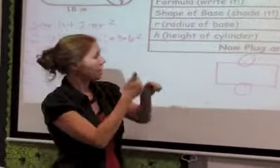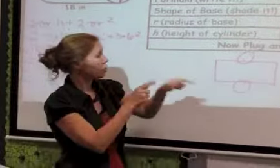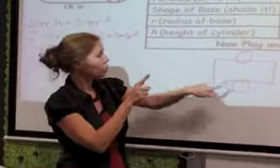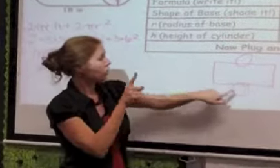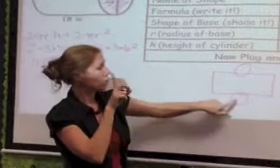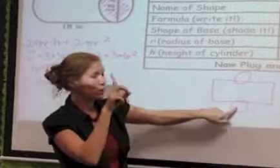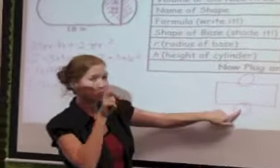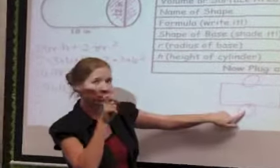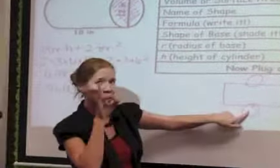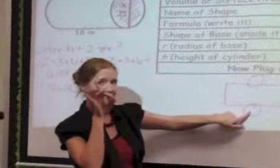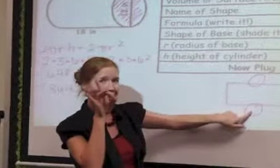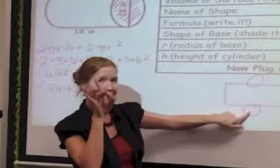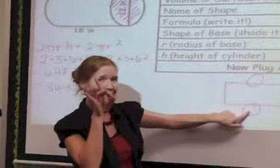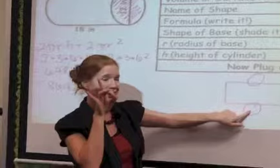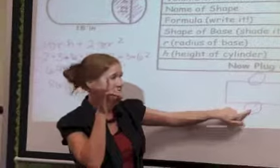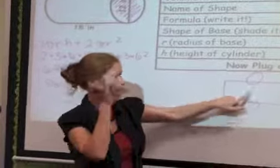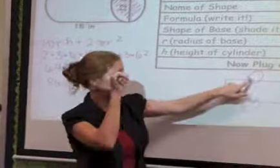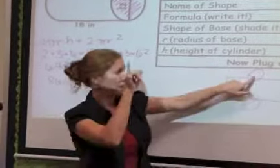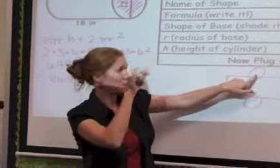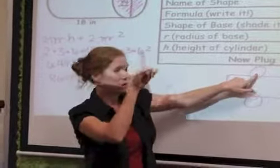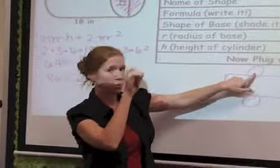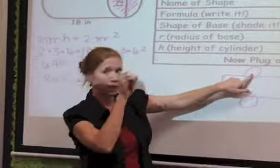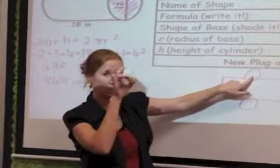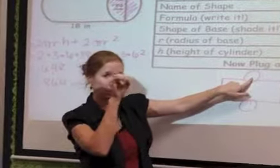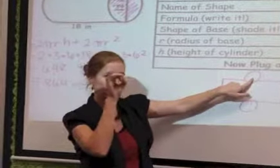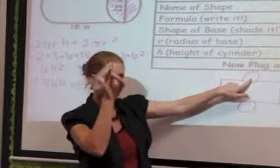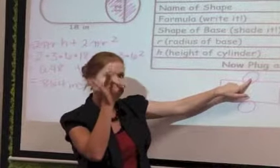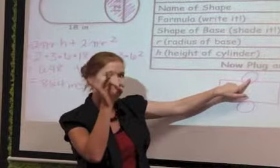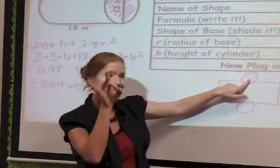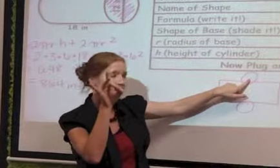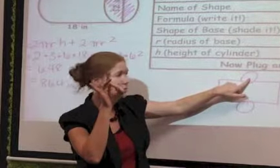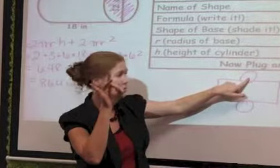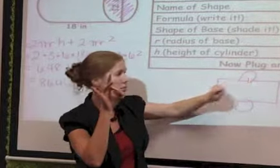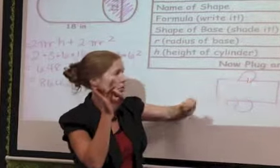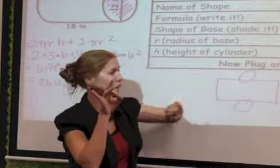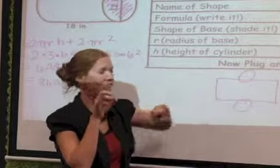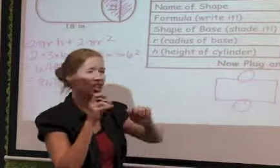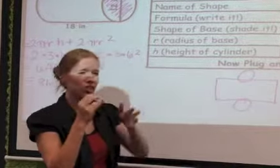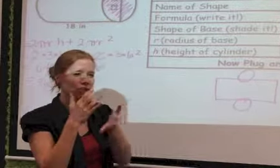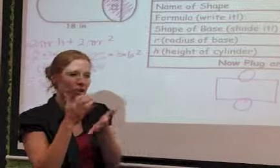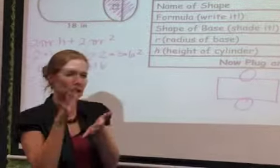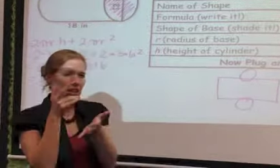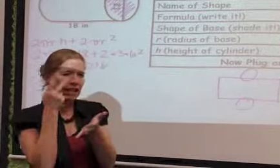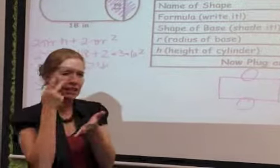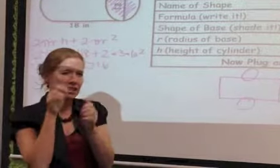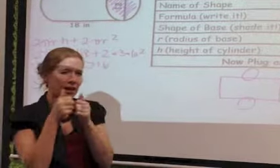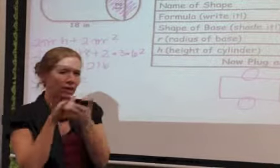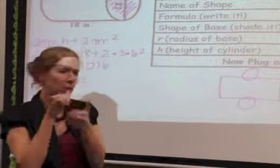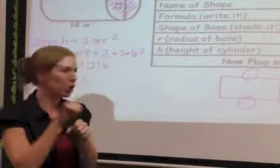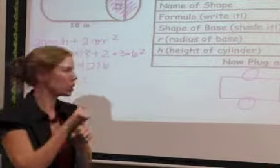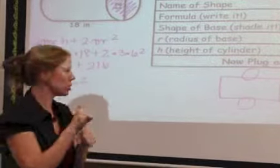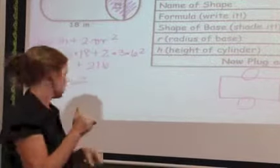each one was 108, and this one is 108. Okay, just so you can kind of see how that works.